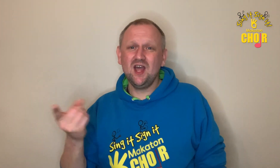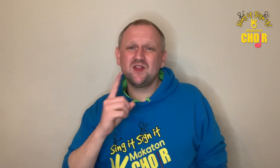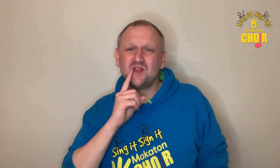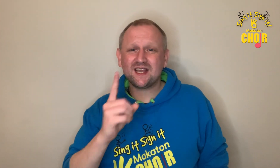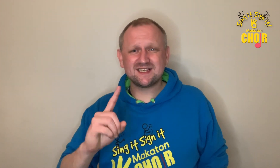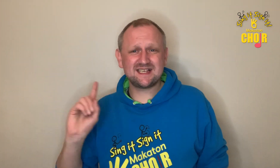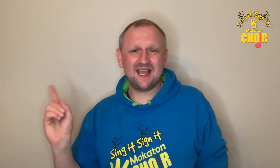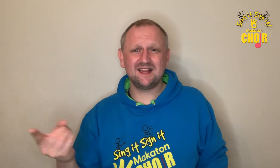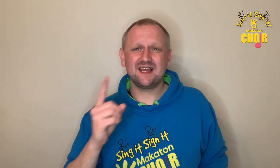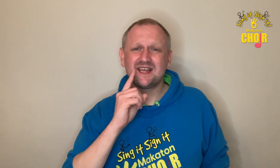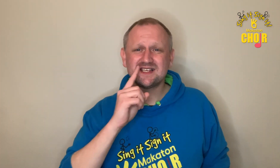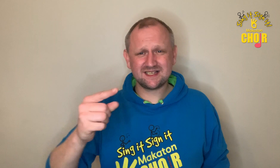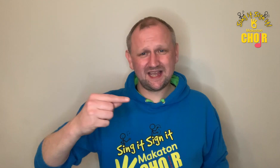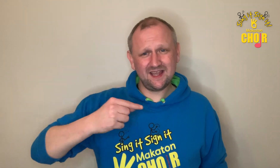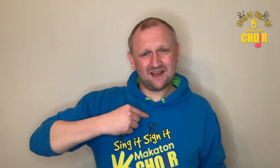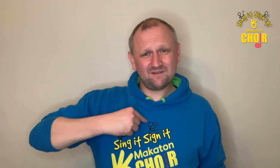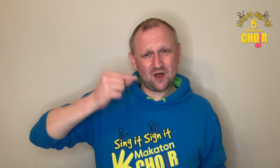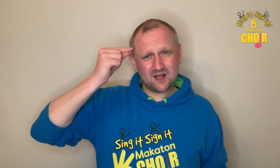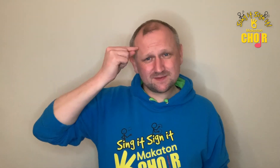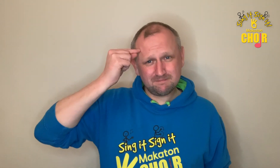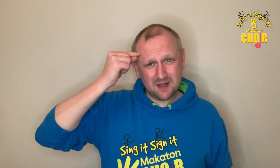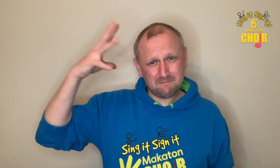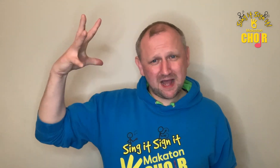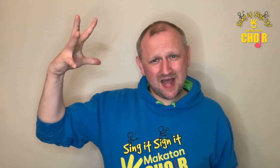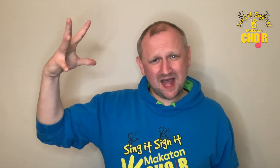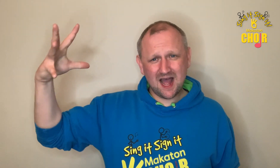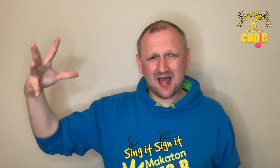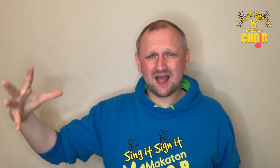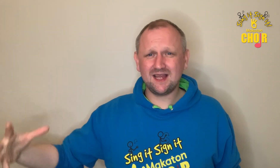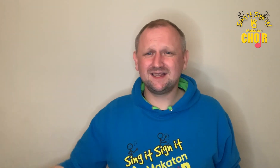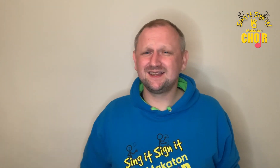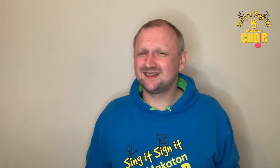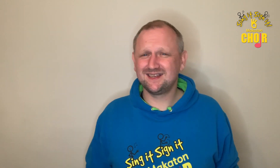They can say, they can say I've lost my mind